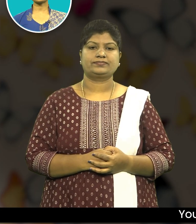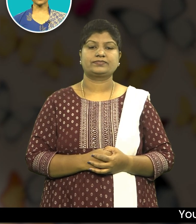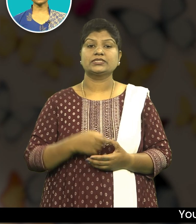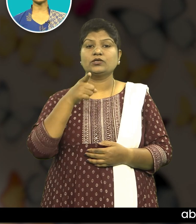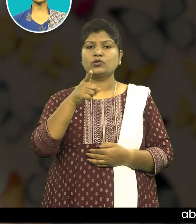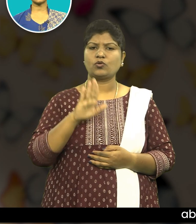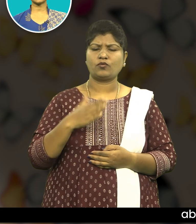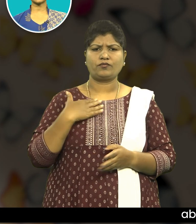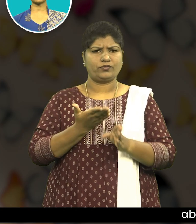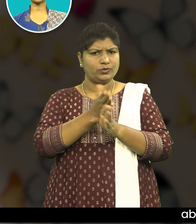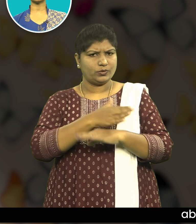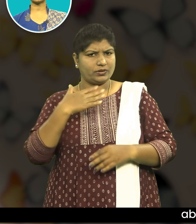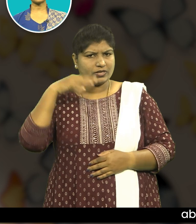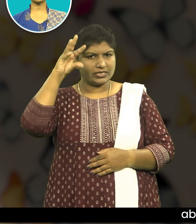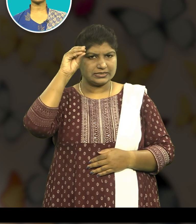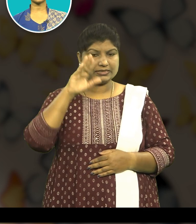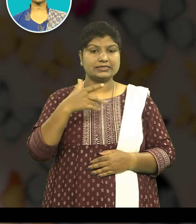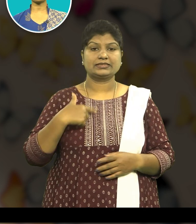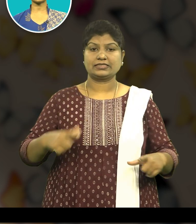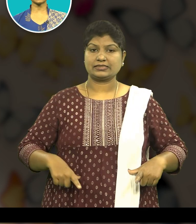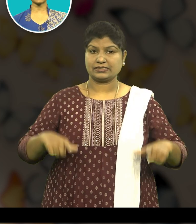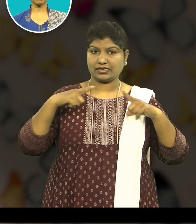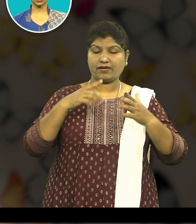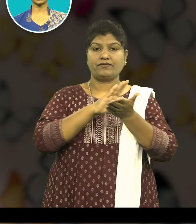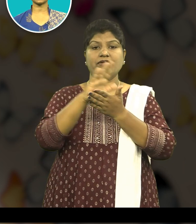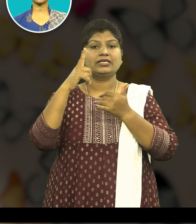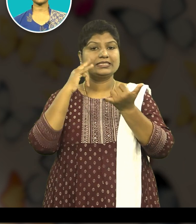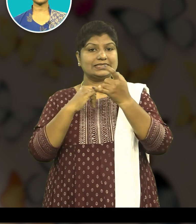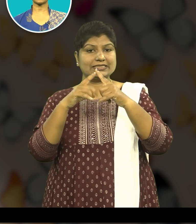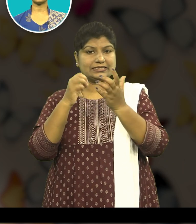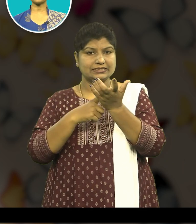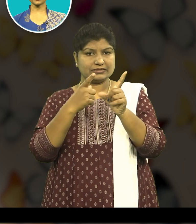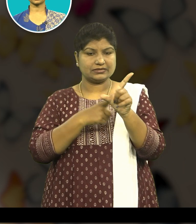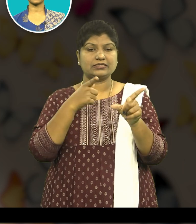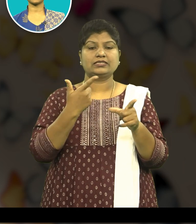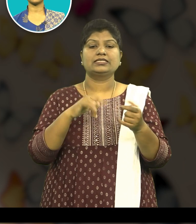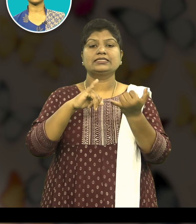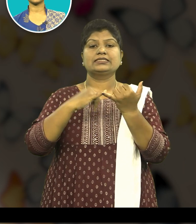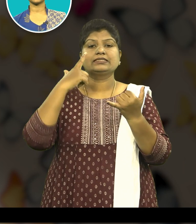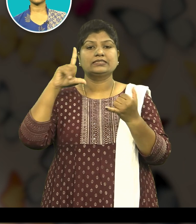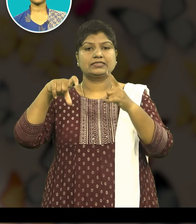You have already learned about the life history of silk moth and the frog.